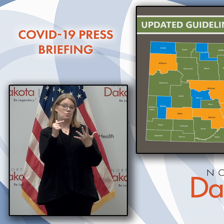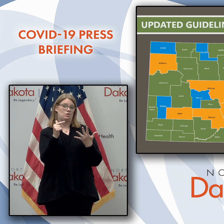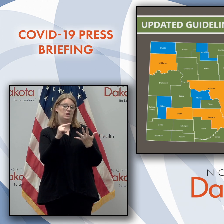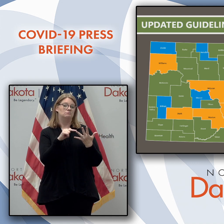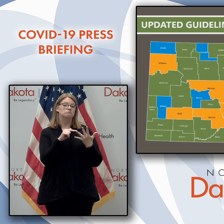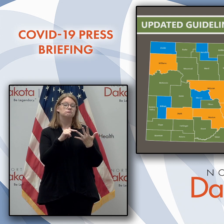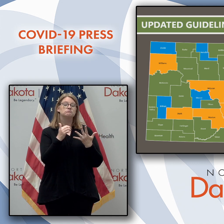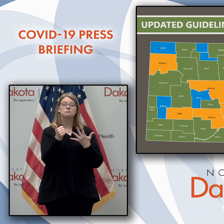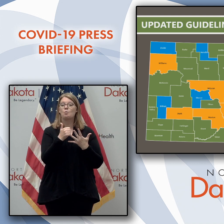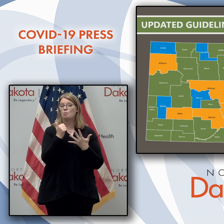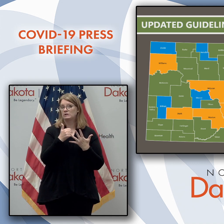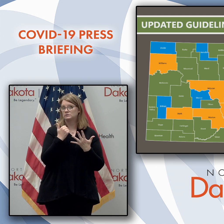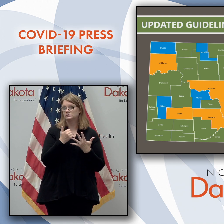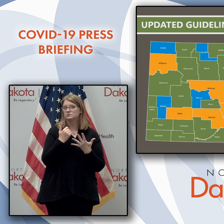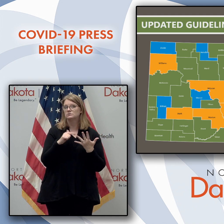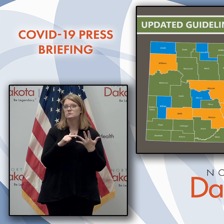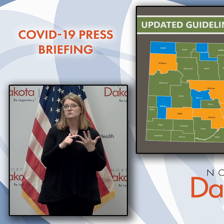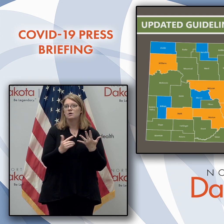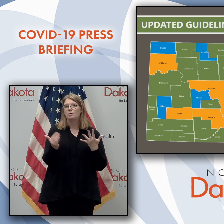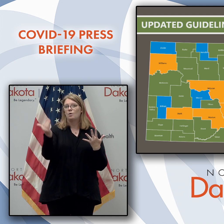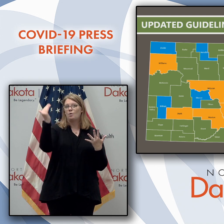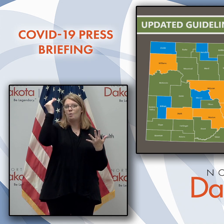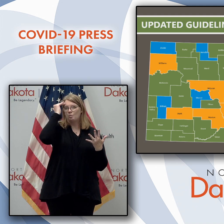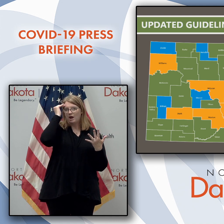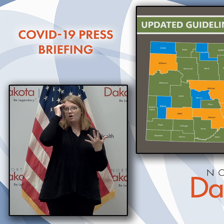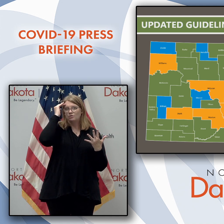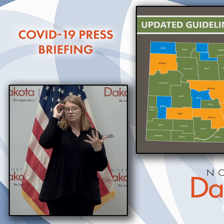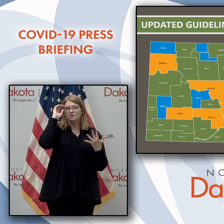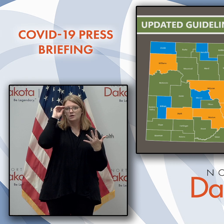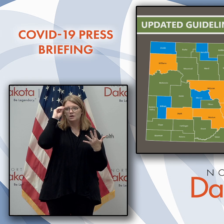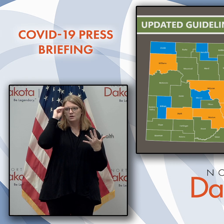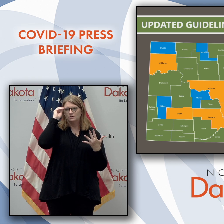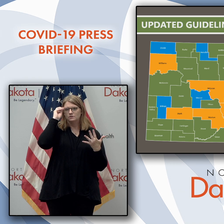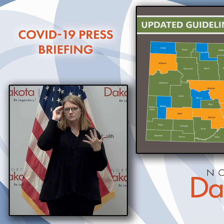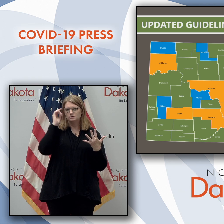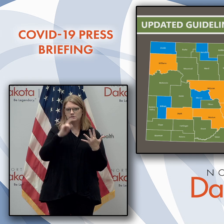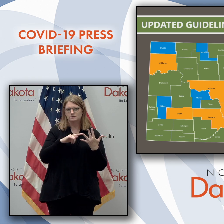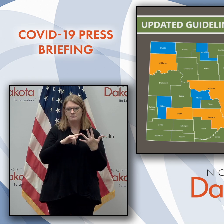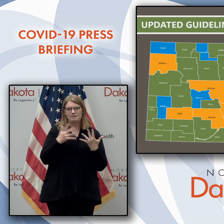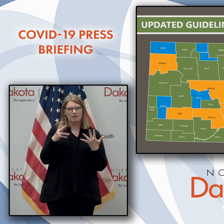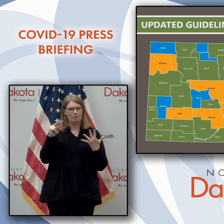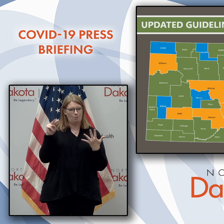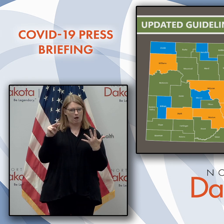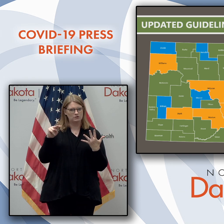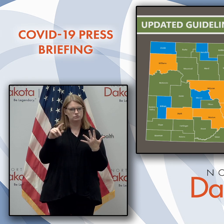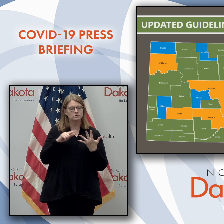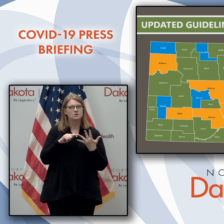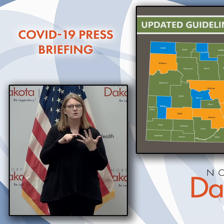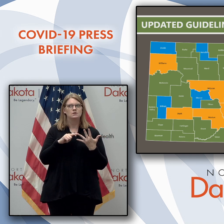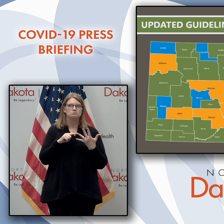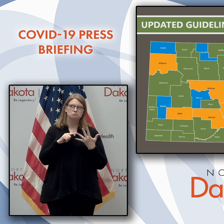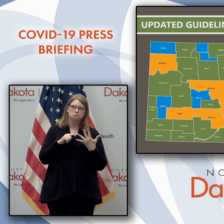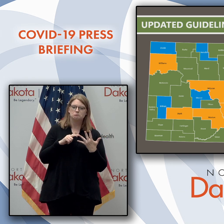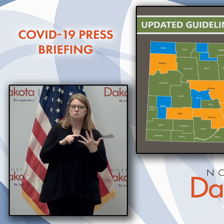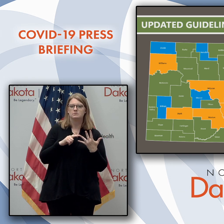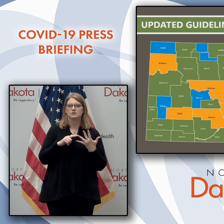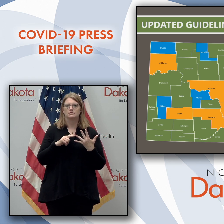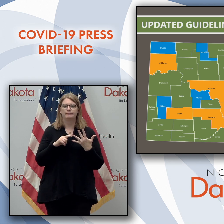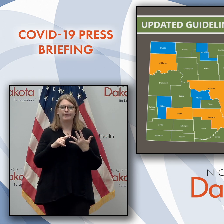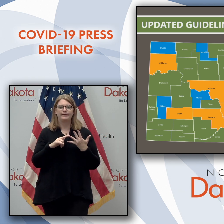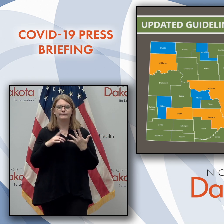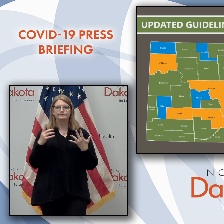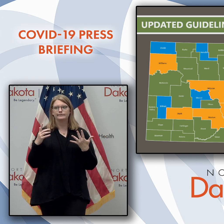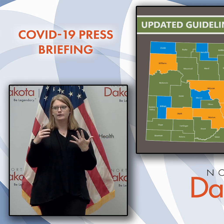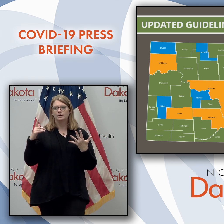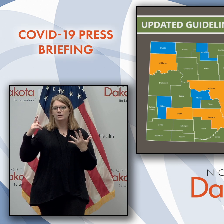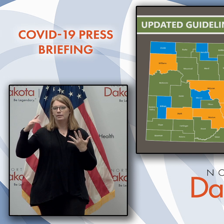is risk, then you got to be really aware that you might be in a watch condition, which is, hey, there's, I wouldn't say thunderstorms